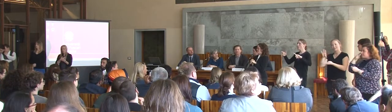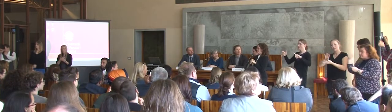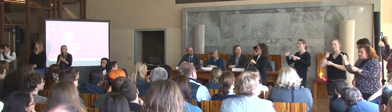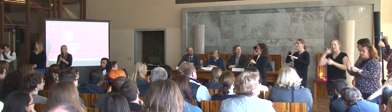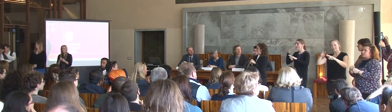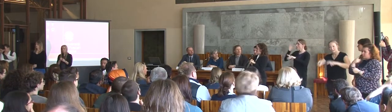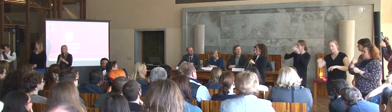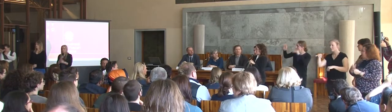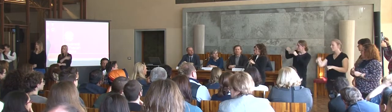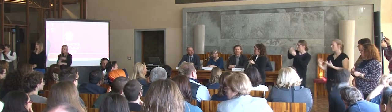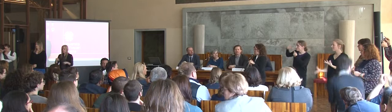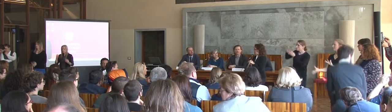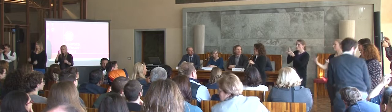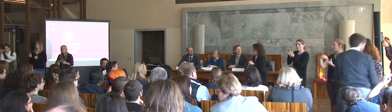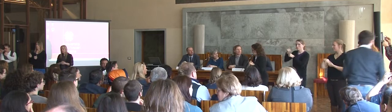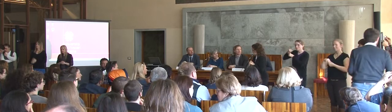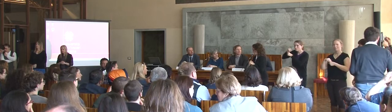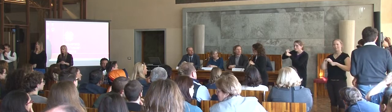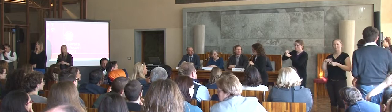staff here. That's great.